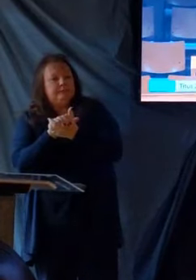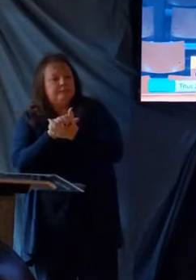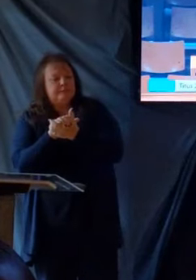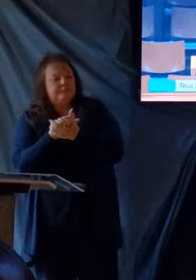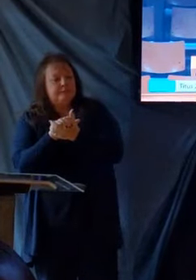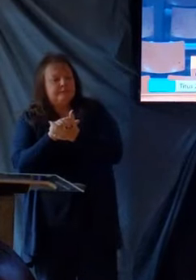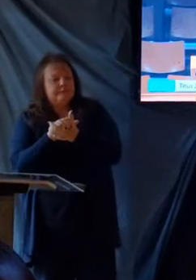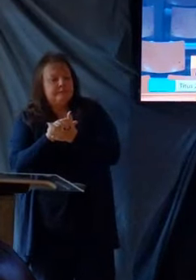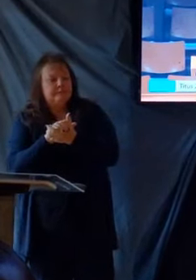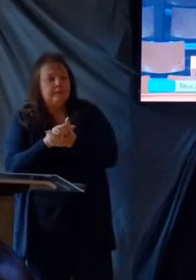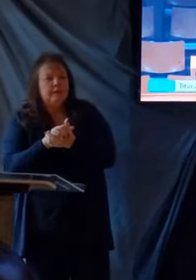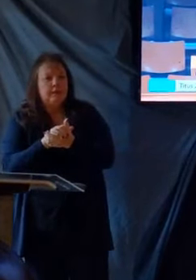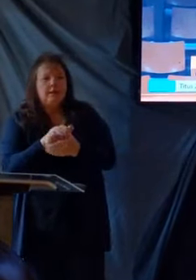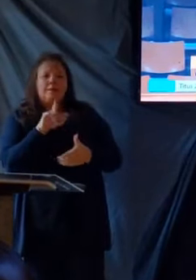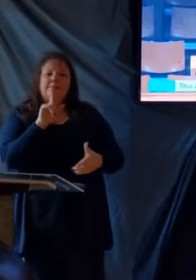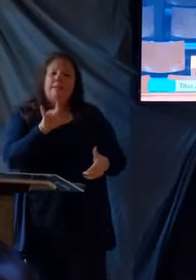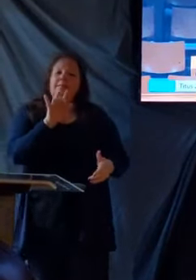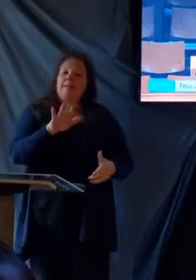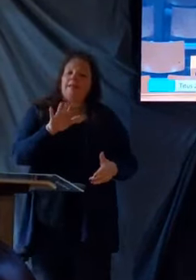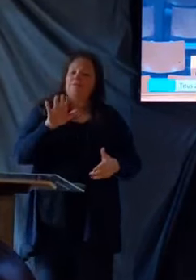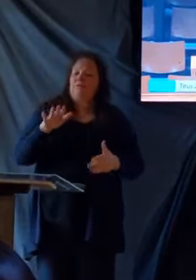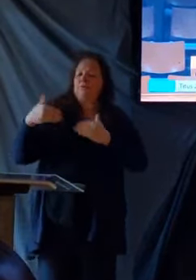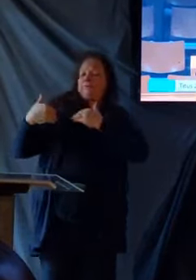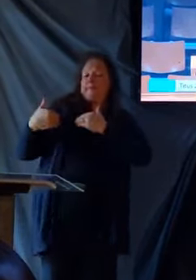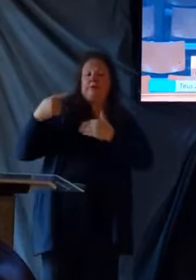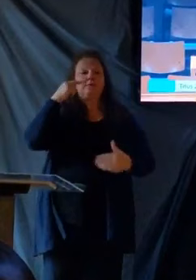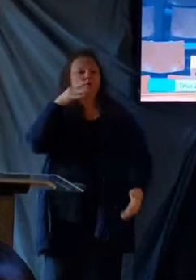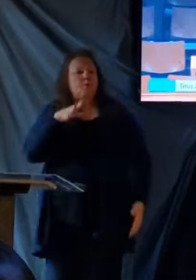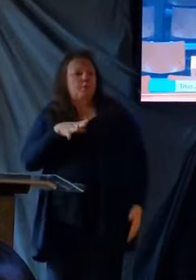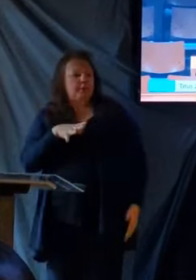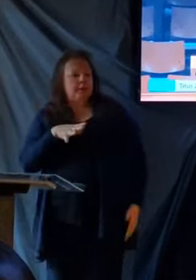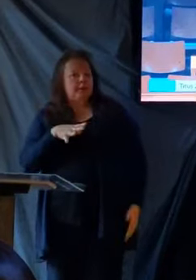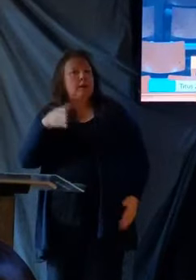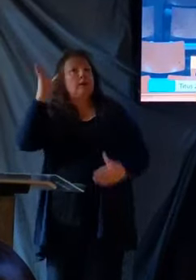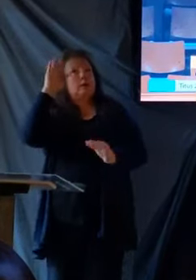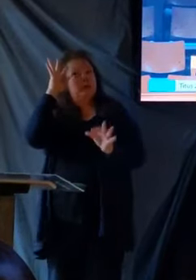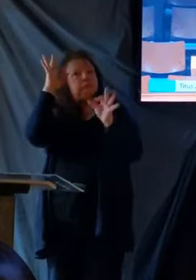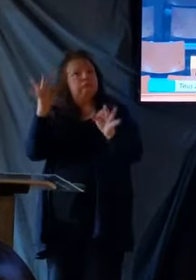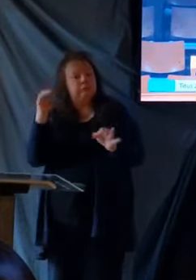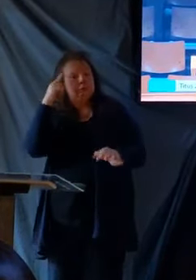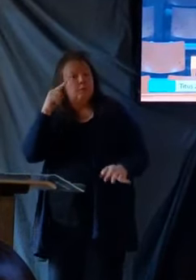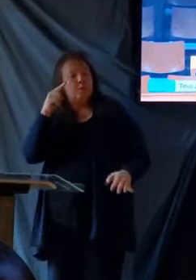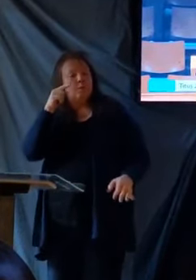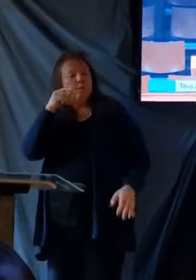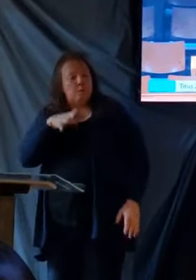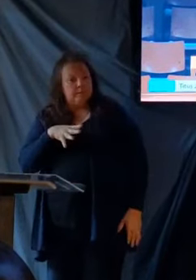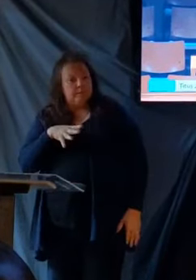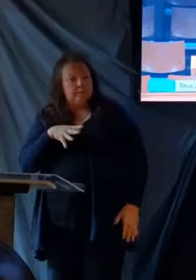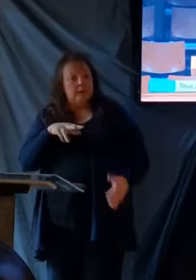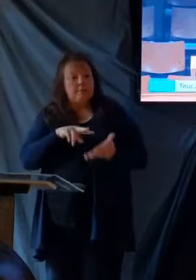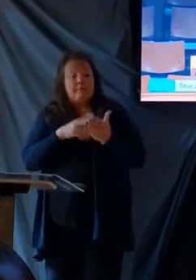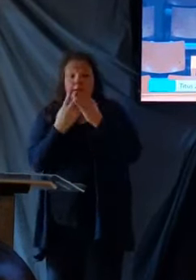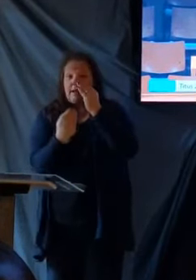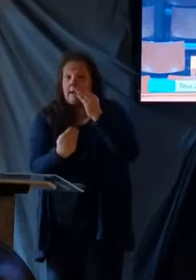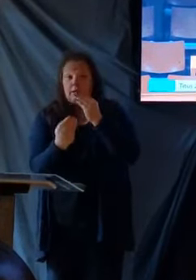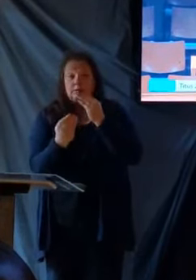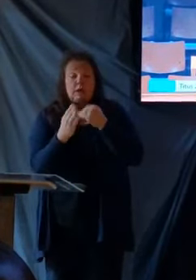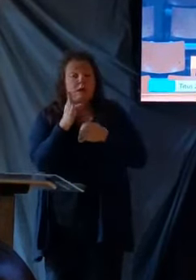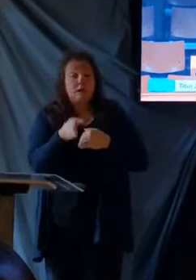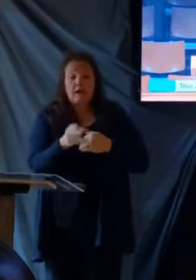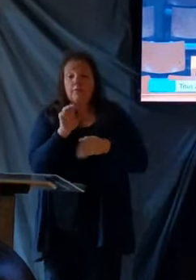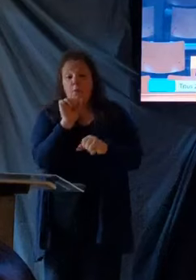that in a moment, but that's generally her realm for the woman. That's what God has ordained. Now, again, it doesn't mean she can never be outside the